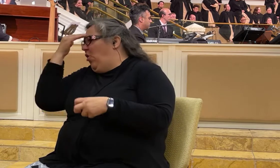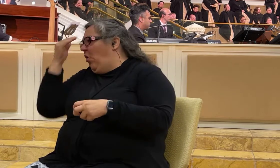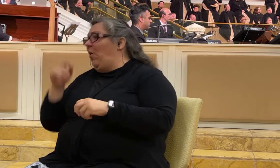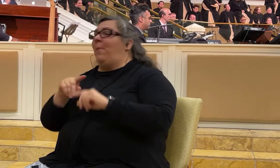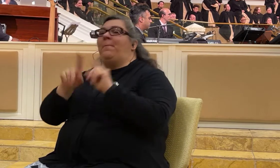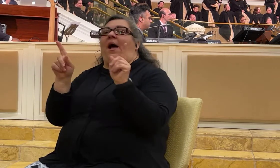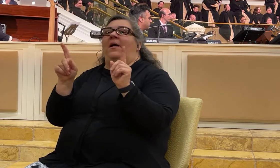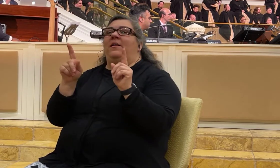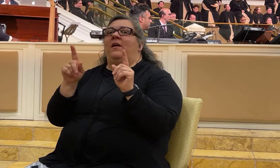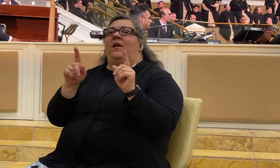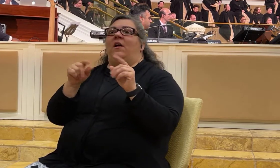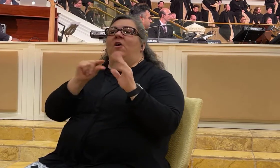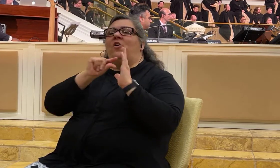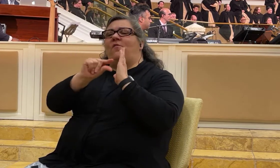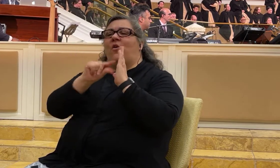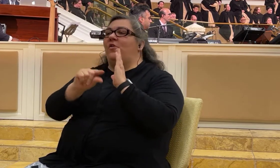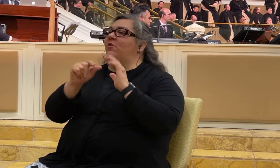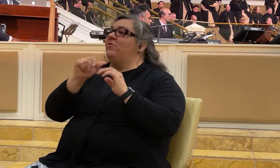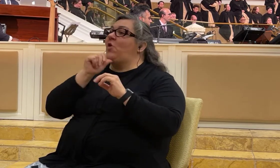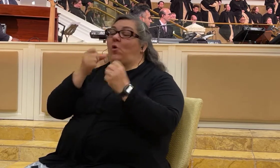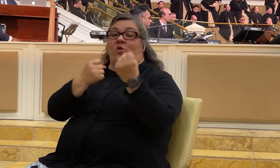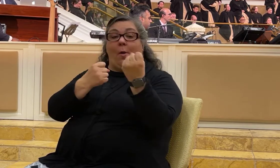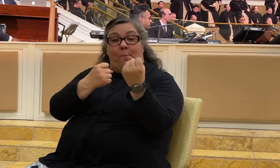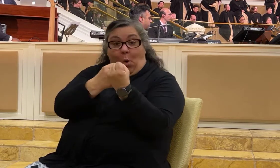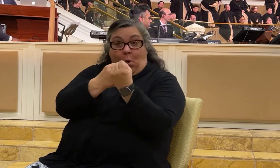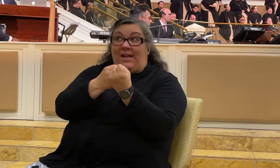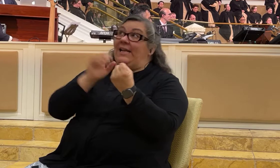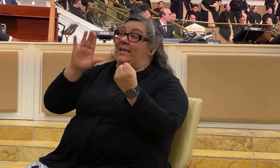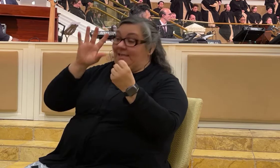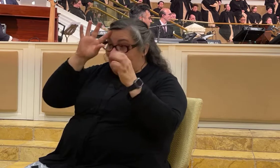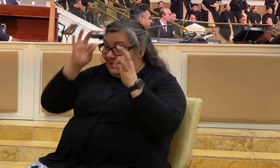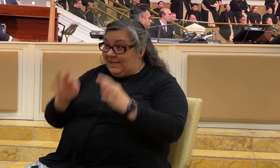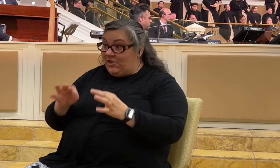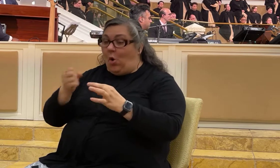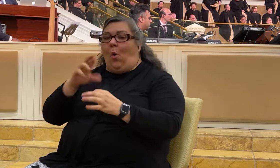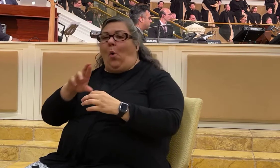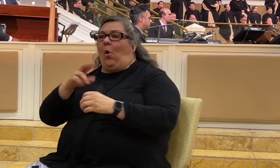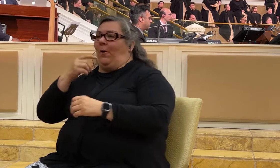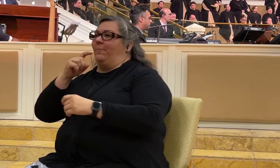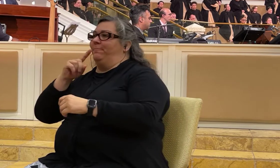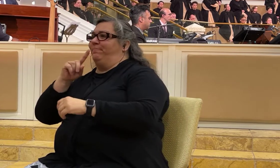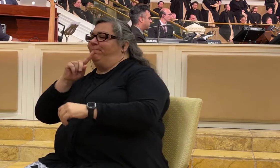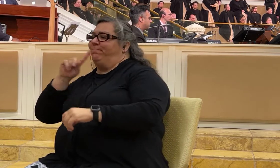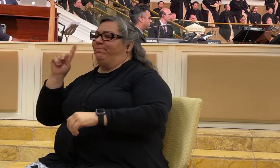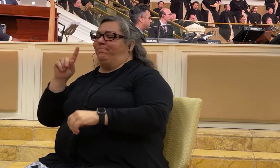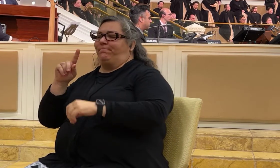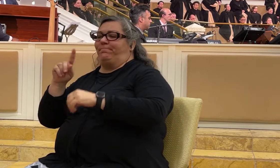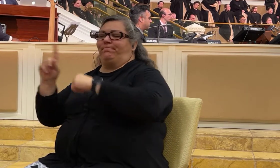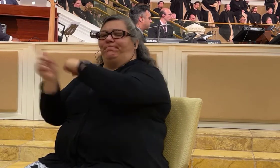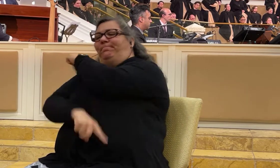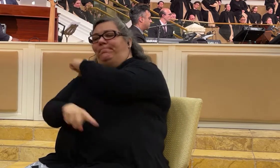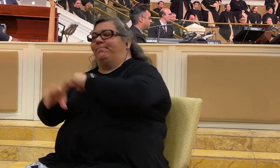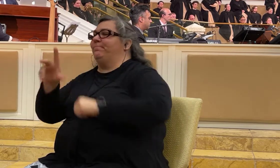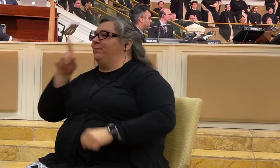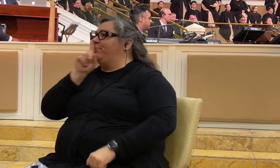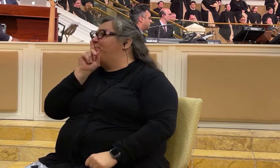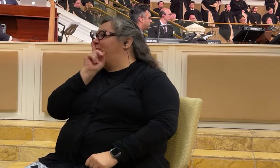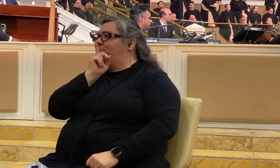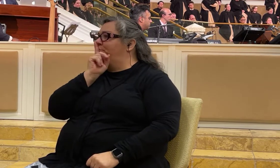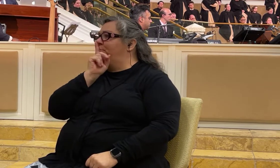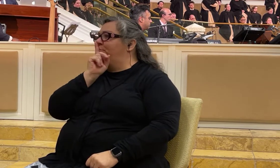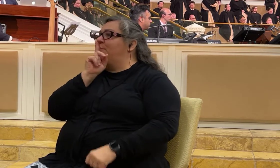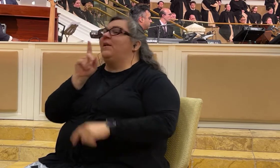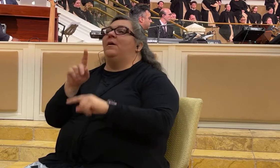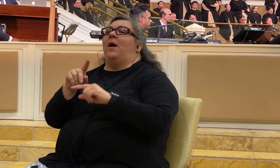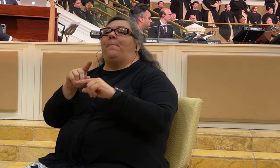text either supports or rebukes Abram for this temporary journey of his, which turned out